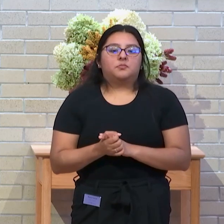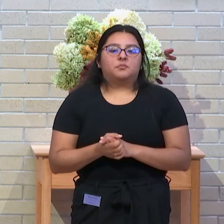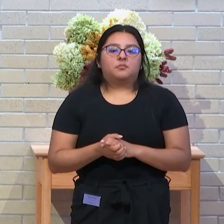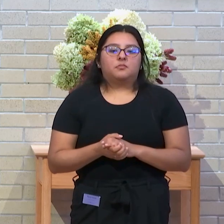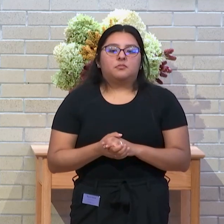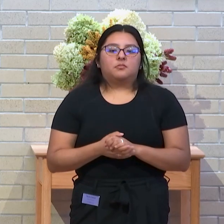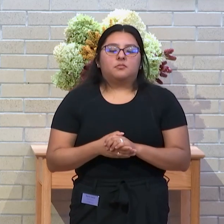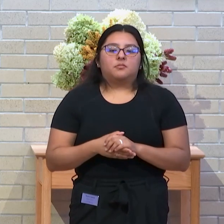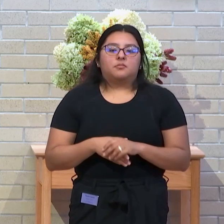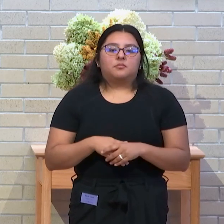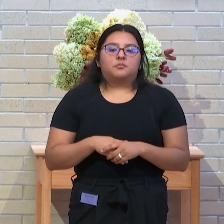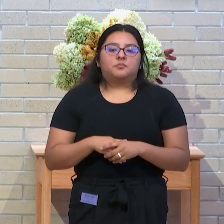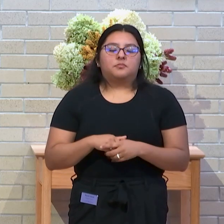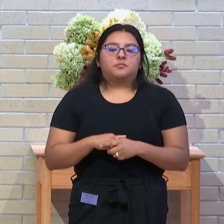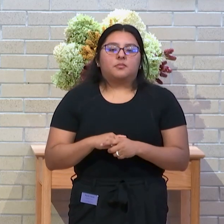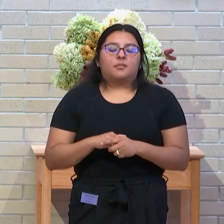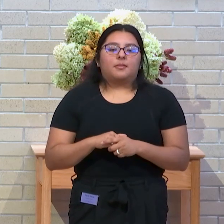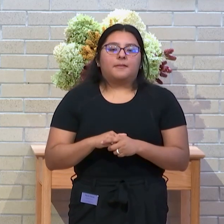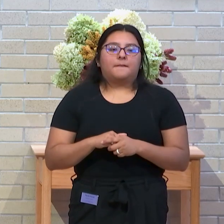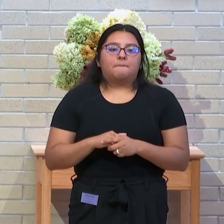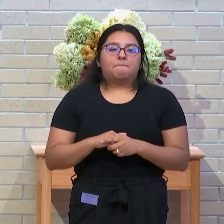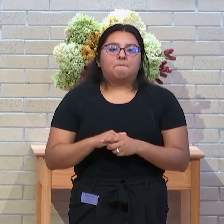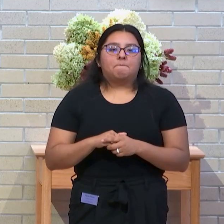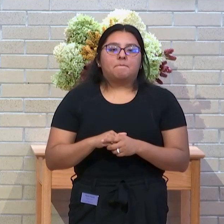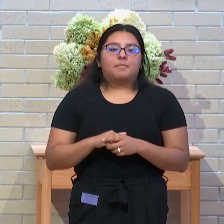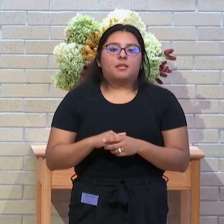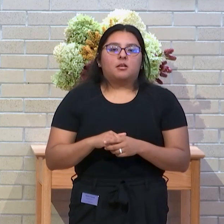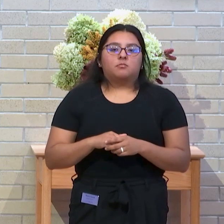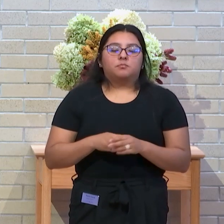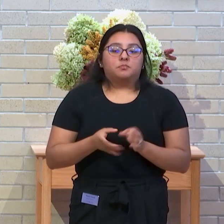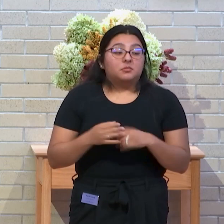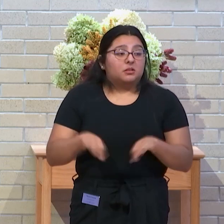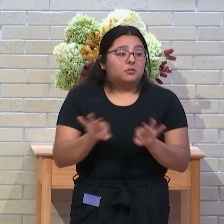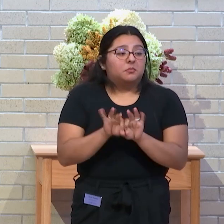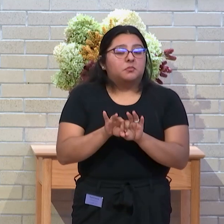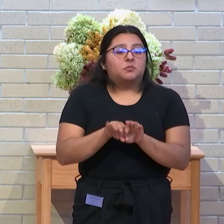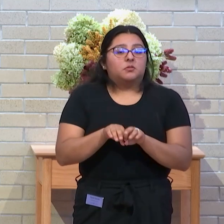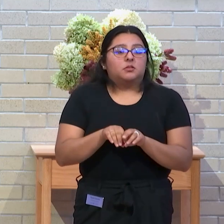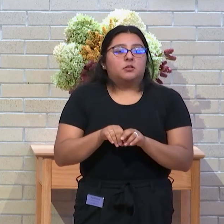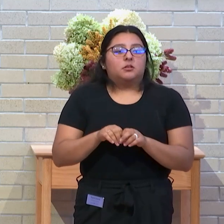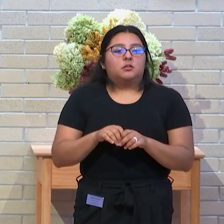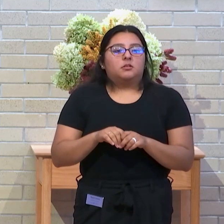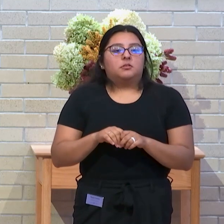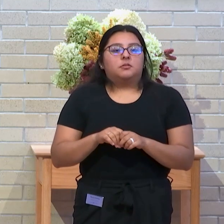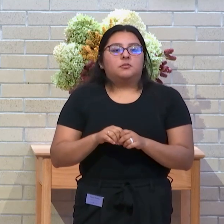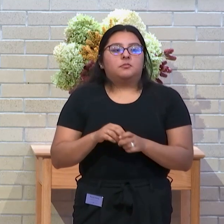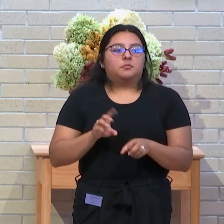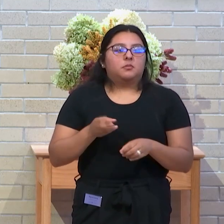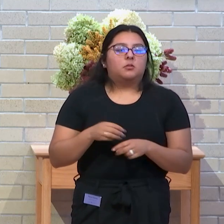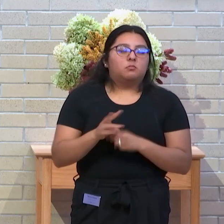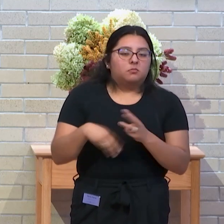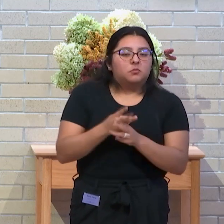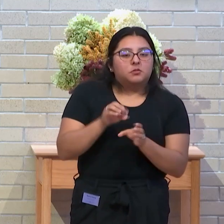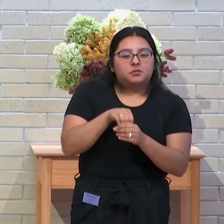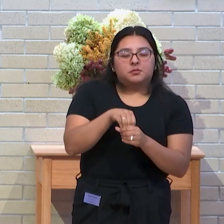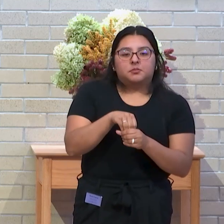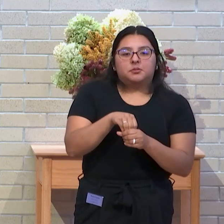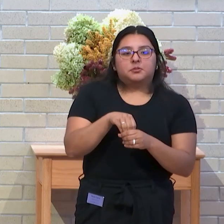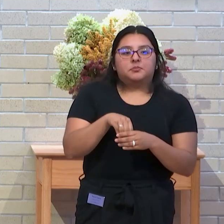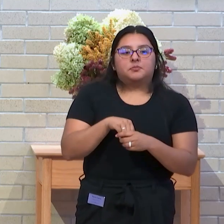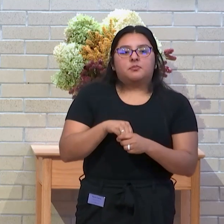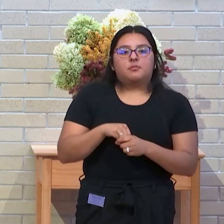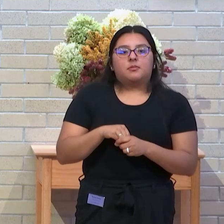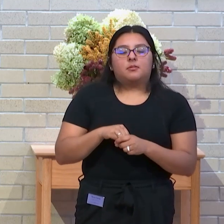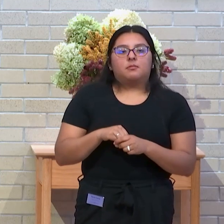this kachina dance. This is what is special about global engagement. Relationships matter, and the relationships are